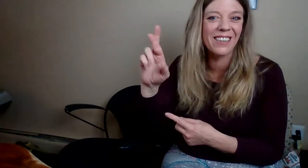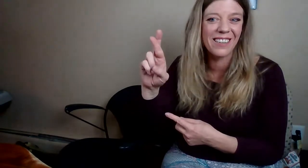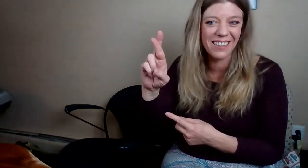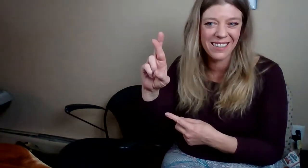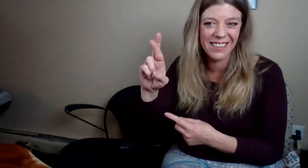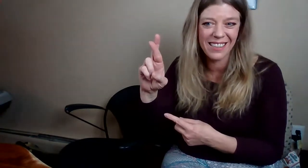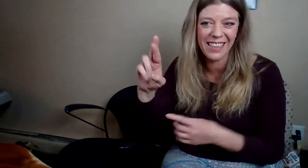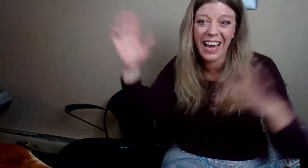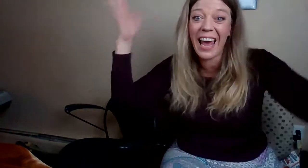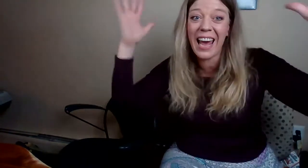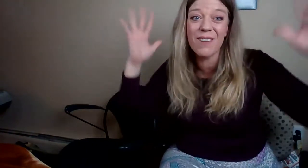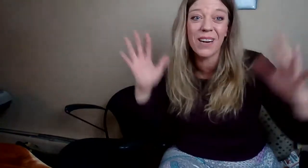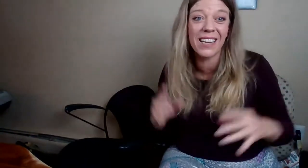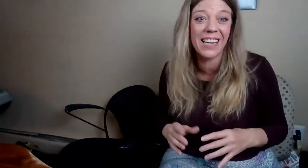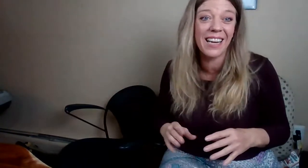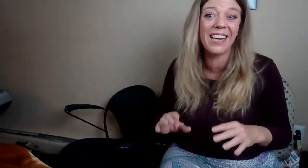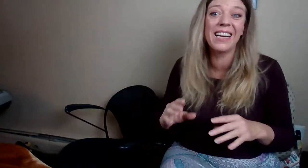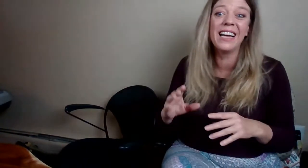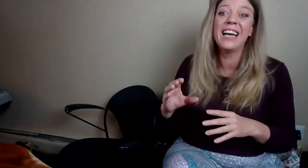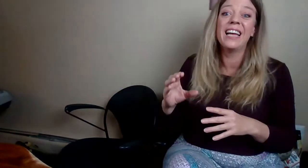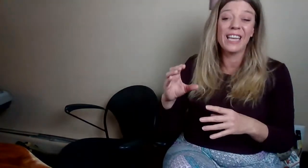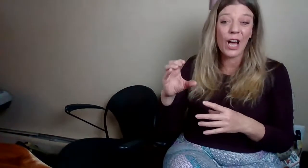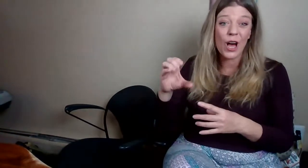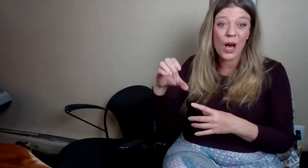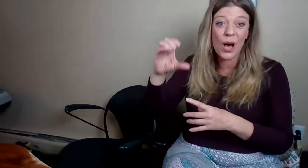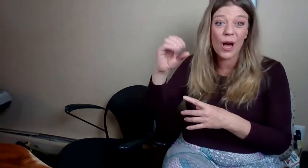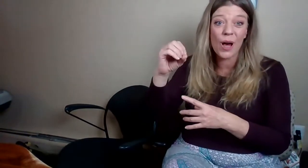computer. Yay, Marla!